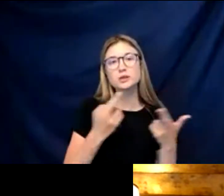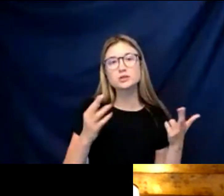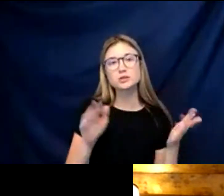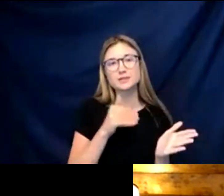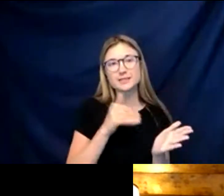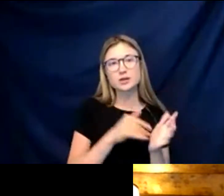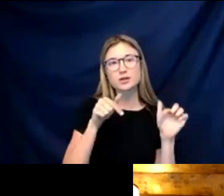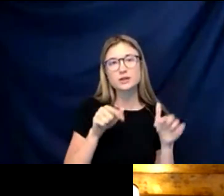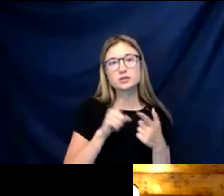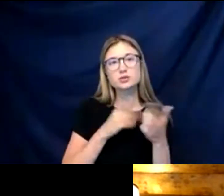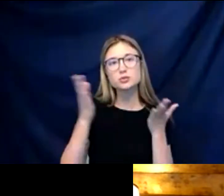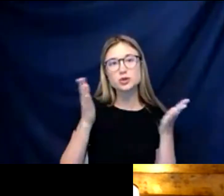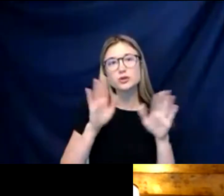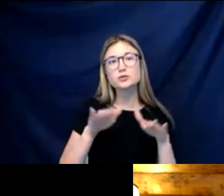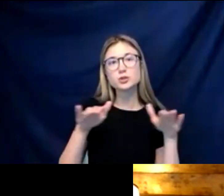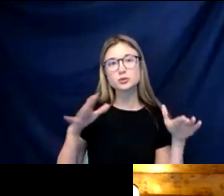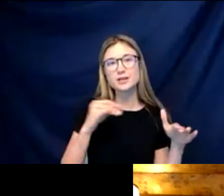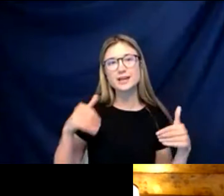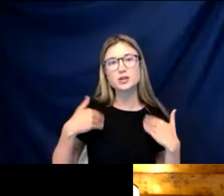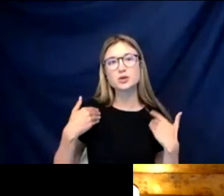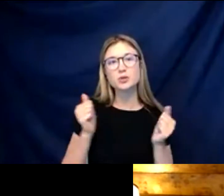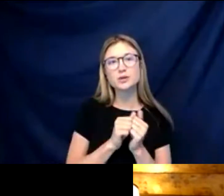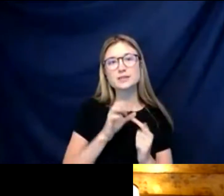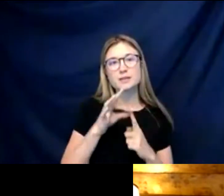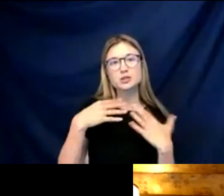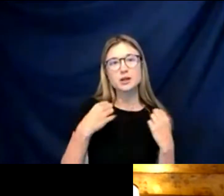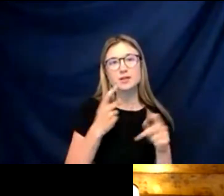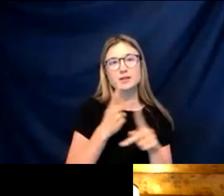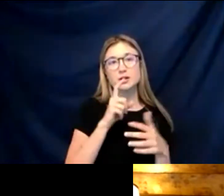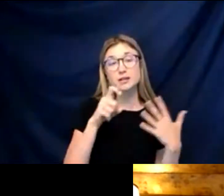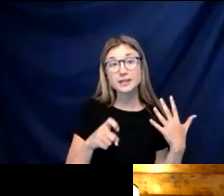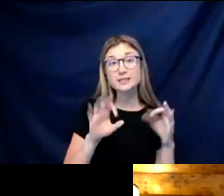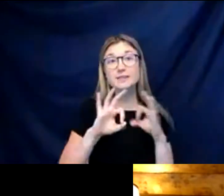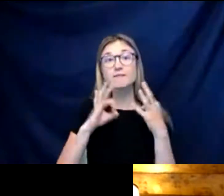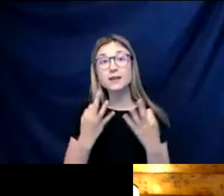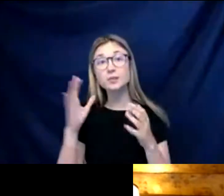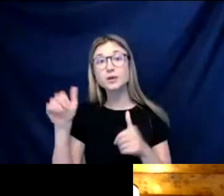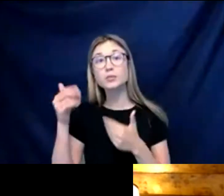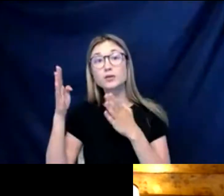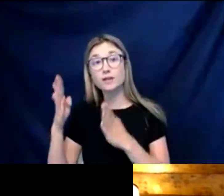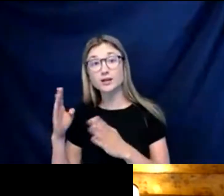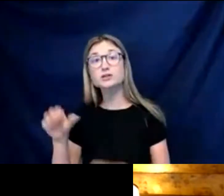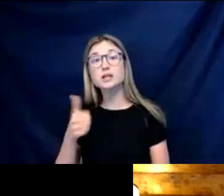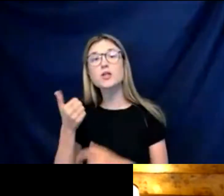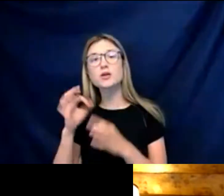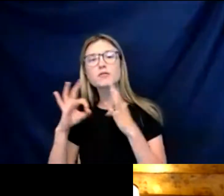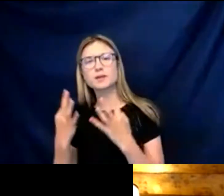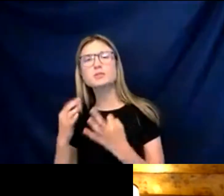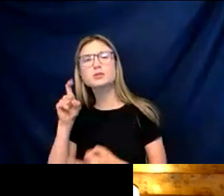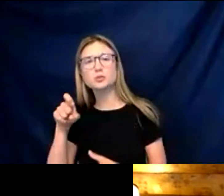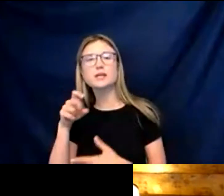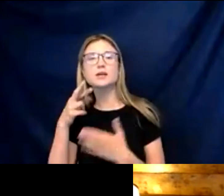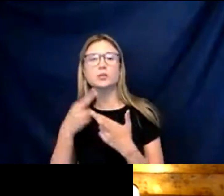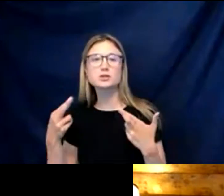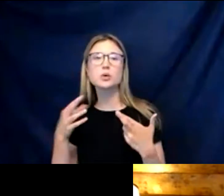serve children and youth with special health care needs, their families, providers, and any other family needing resource and referral